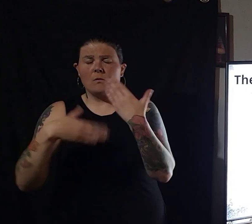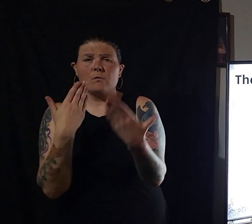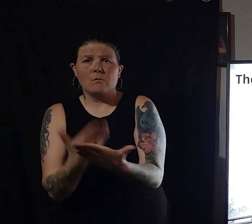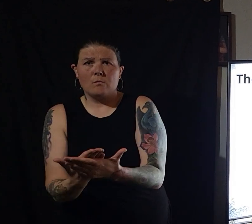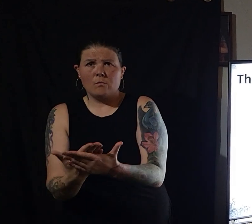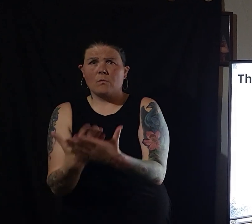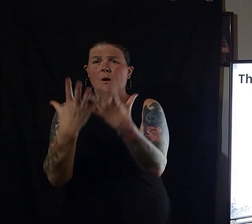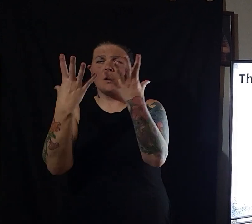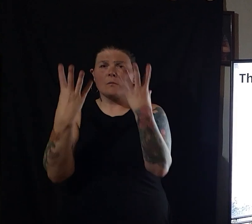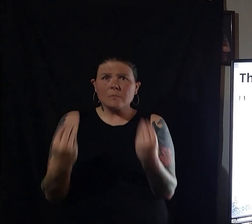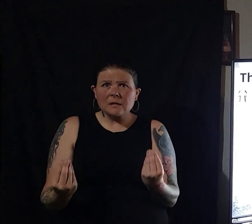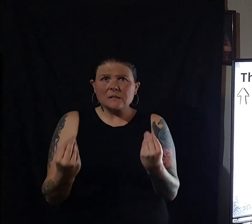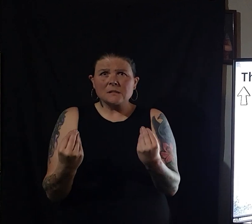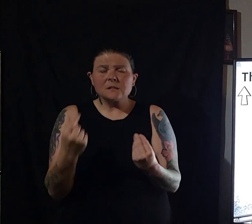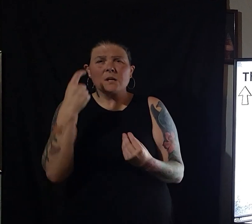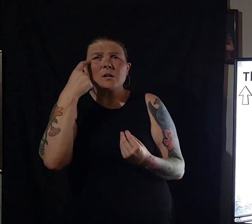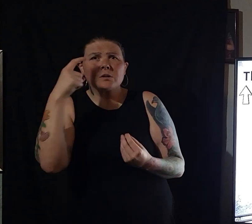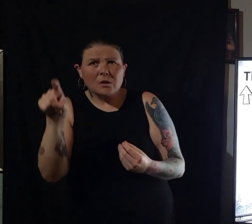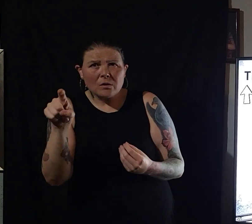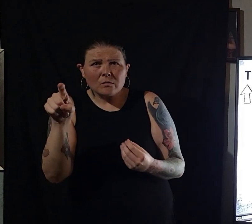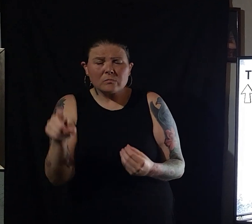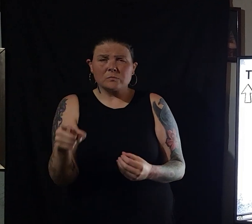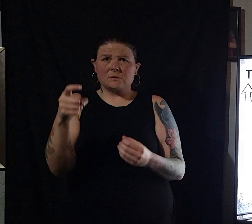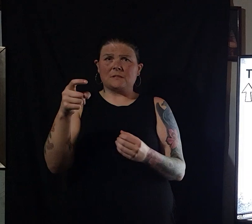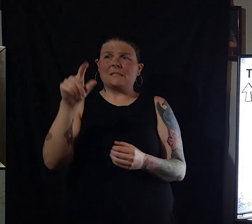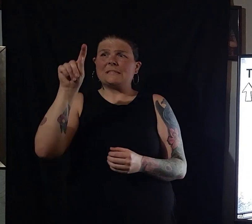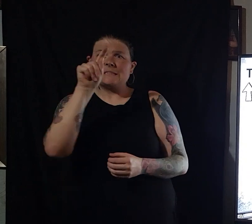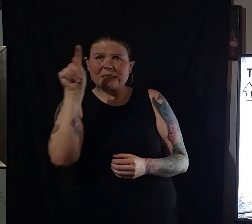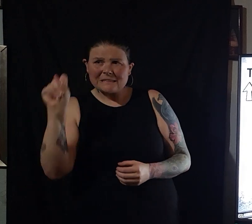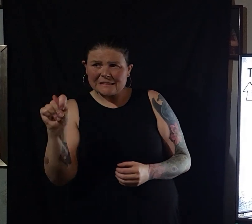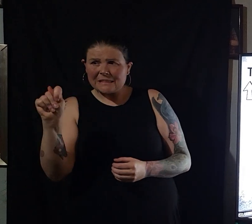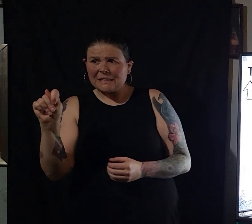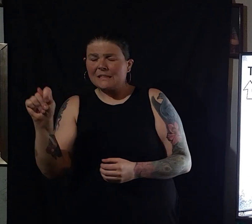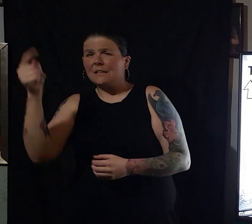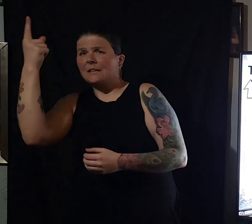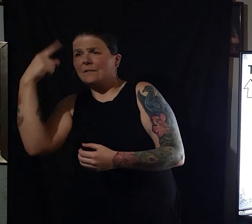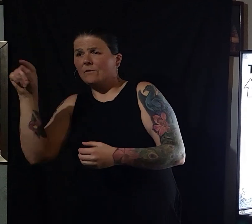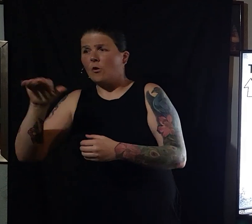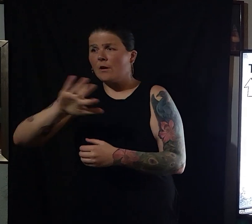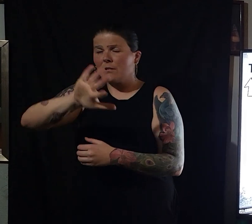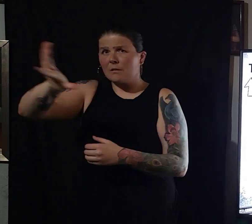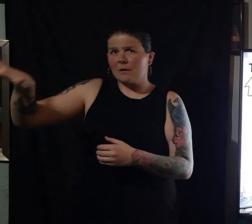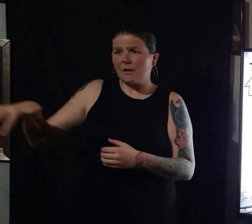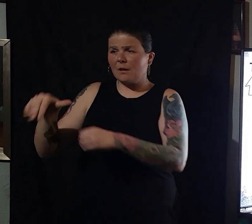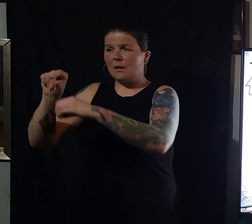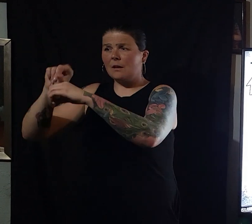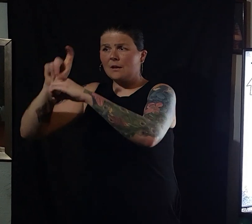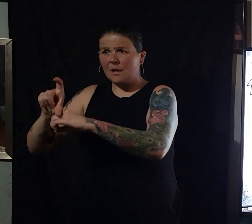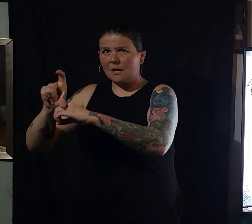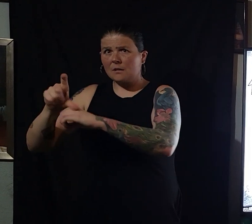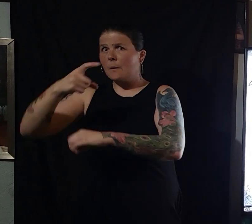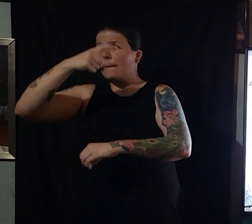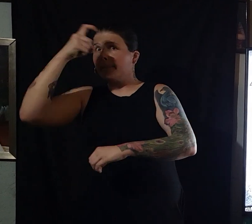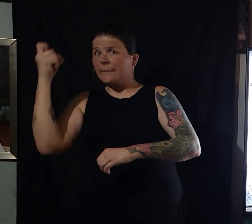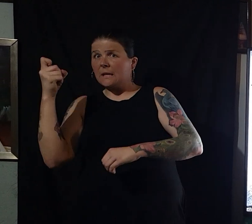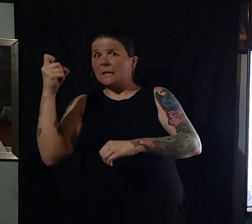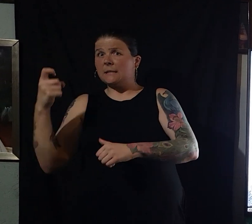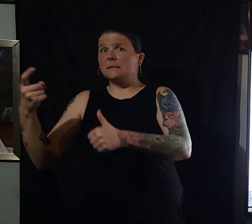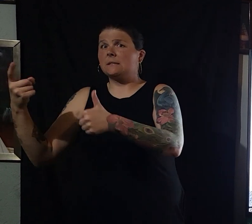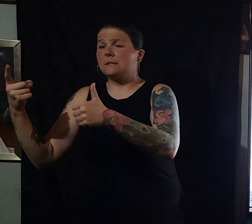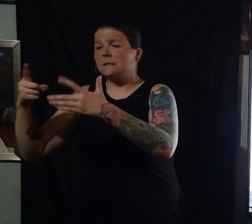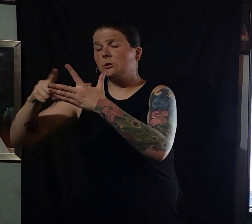wet. Notice the T for they is capitalized. That's because it's at